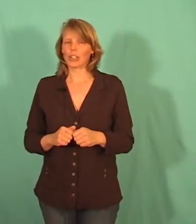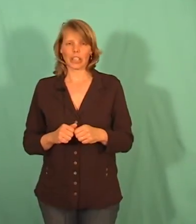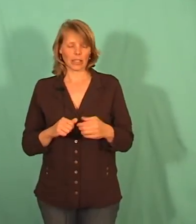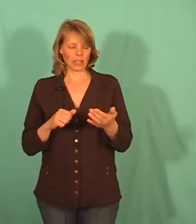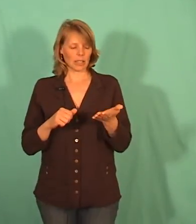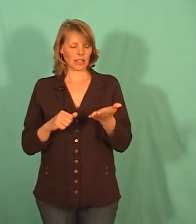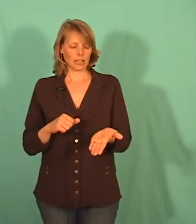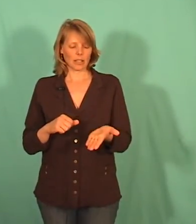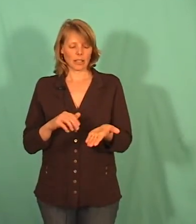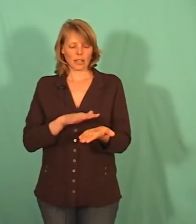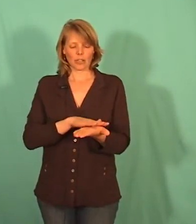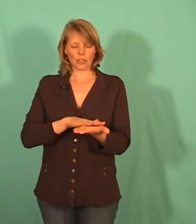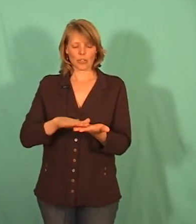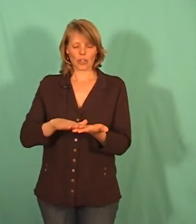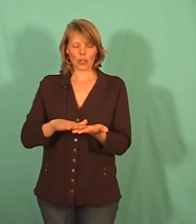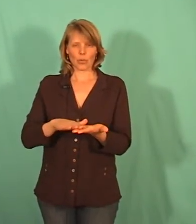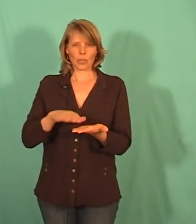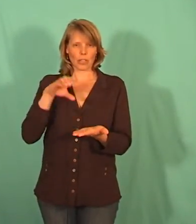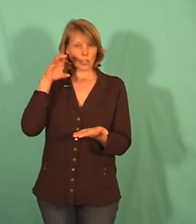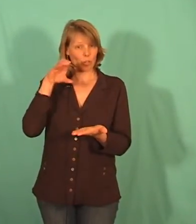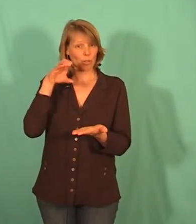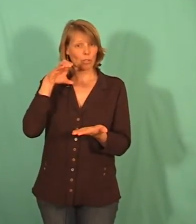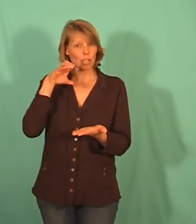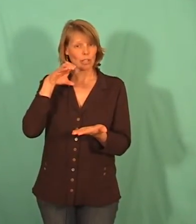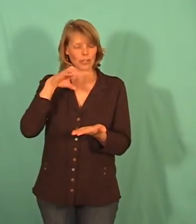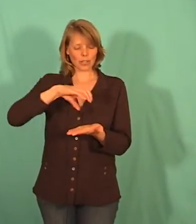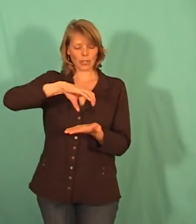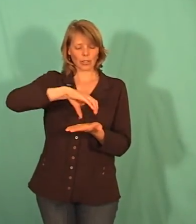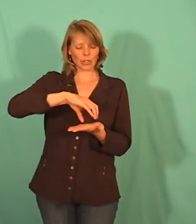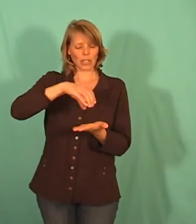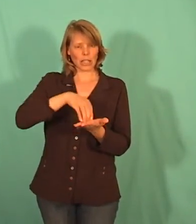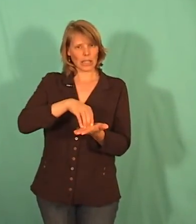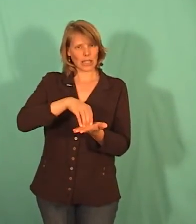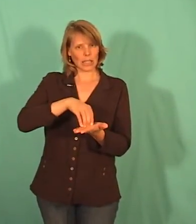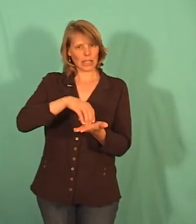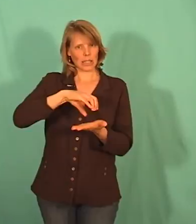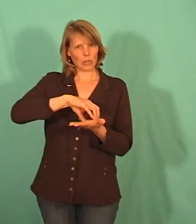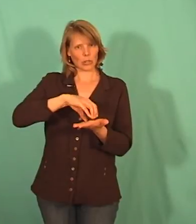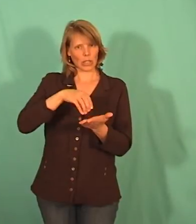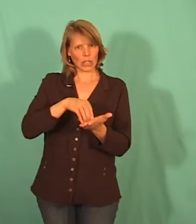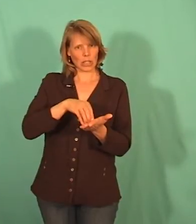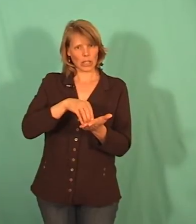Cookie. Here's your dough, and here's your cookie cutter. Cookie. Cookie.